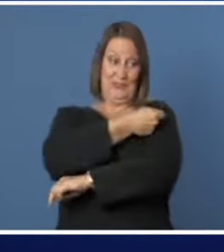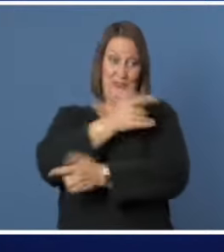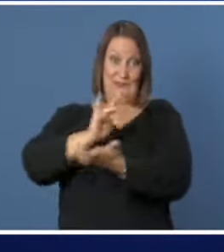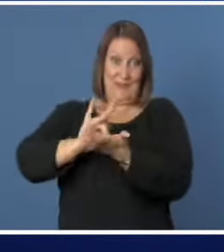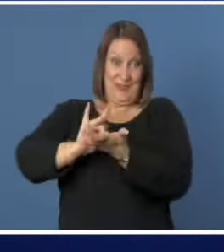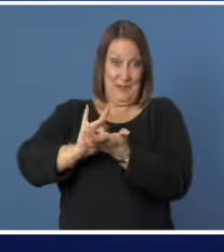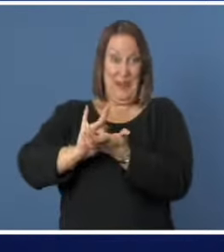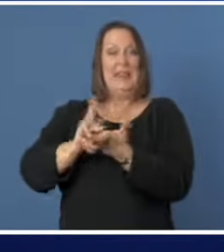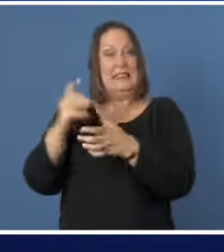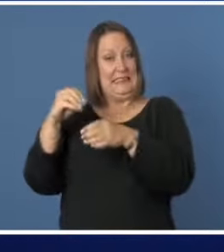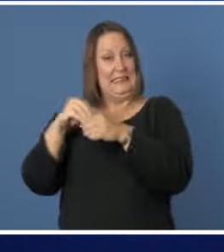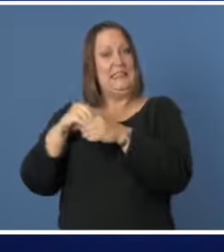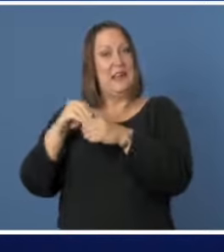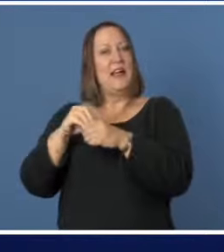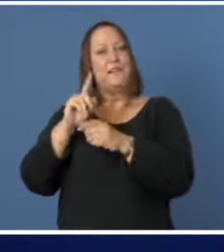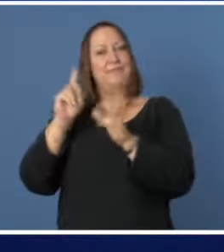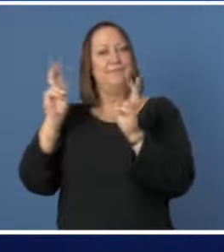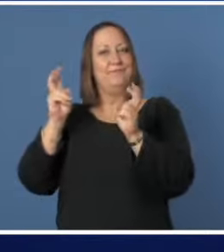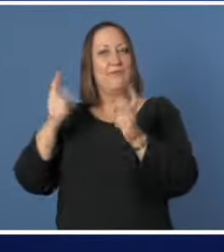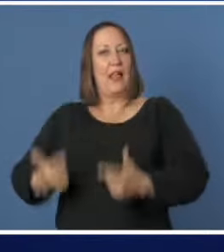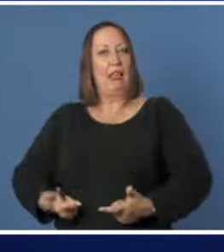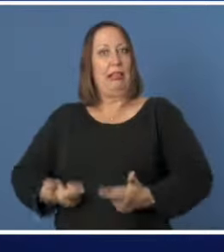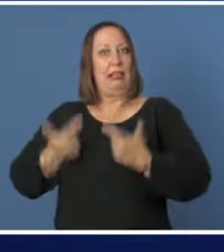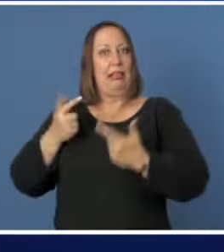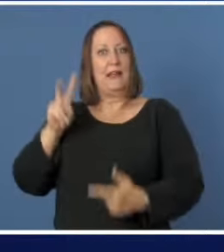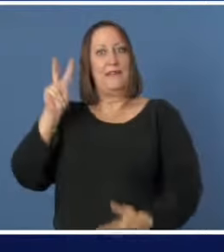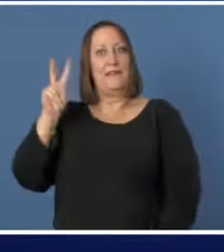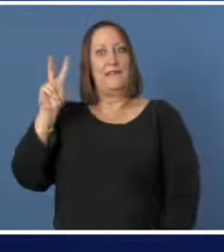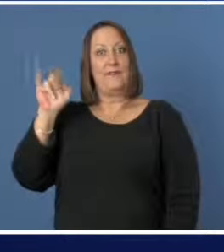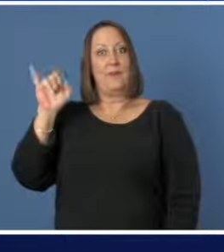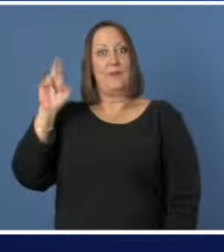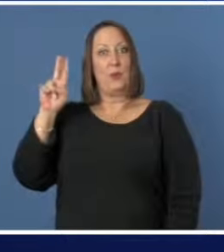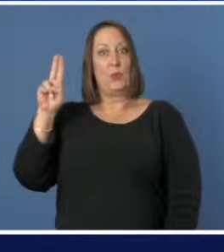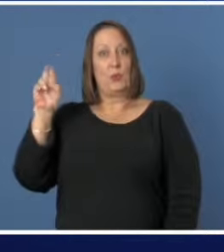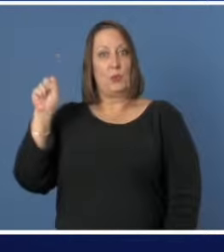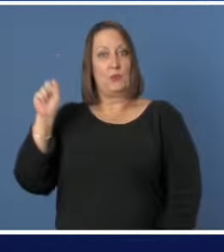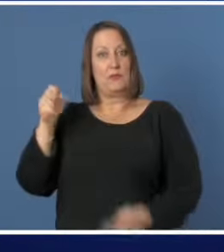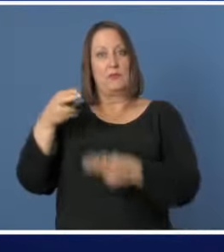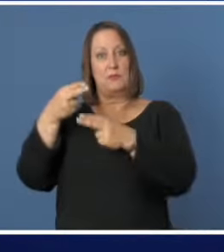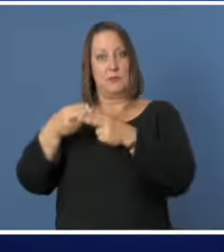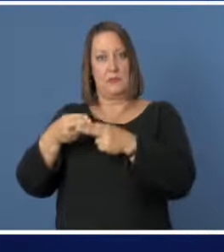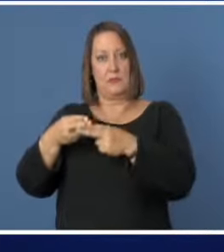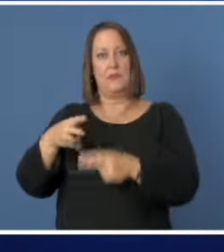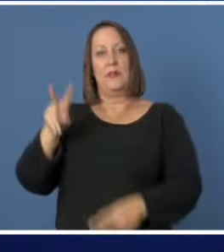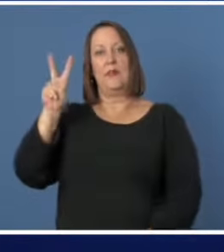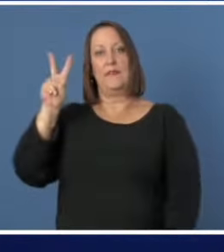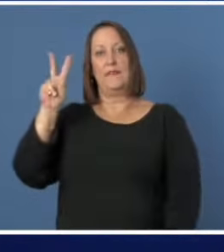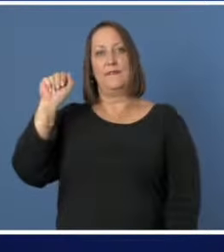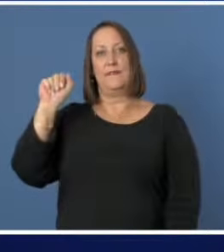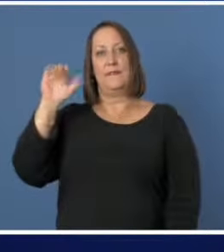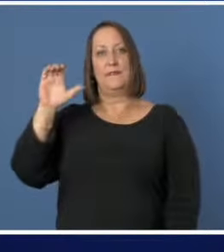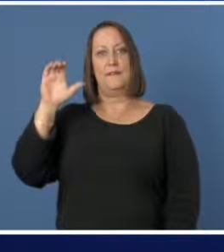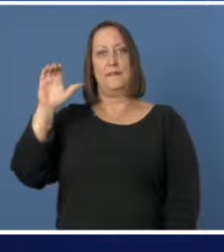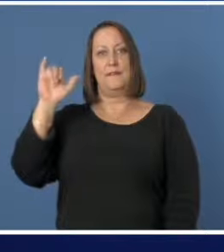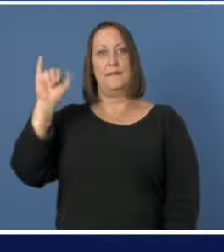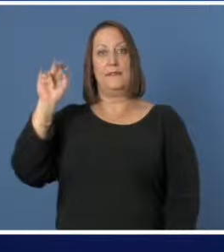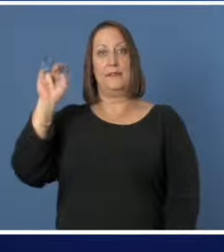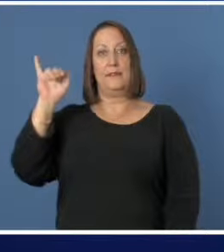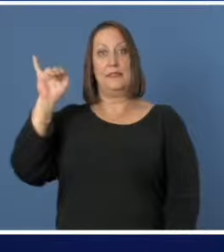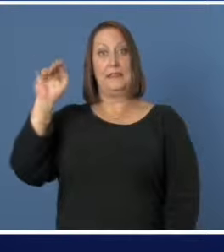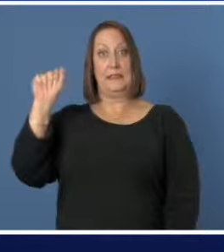However, the vaccine does contain another live virus called vaccinia